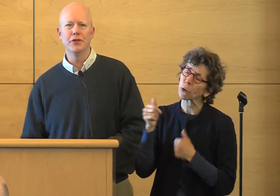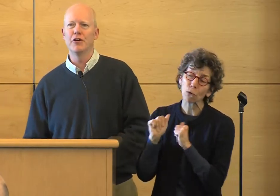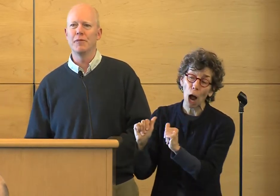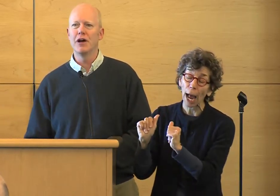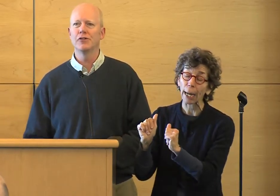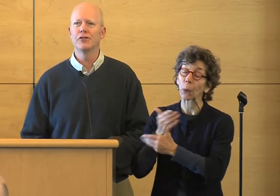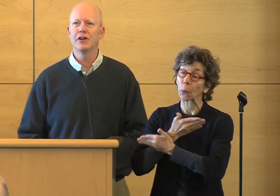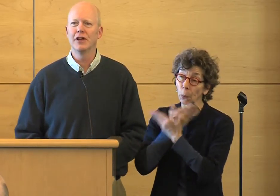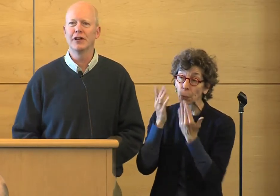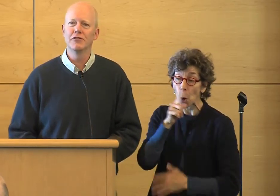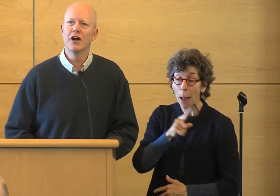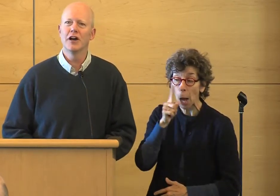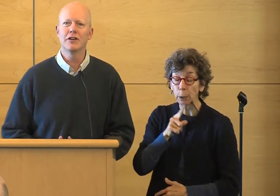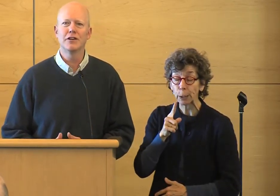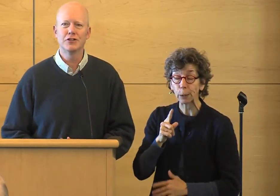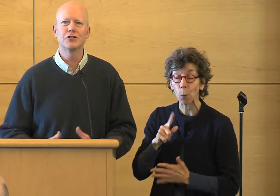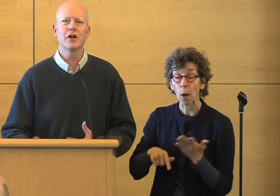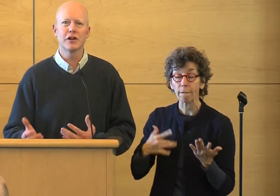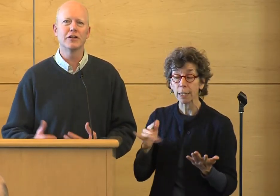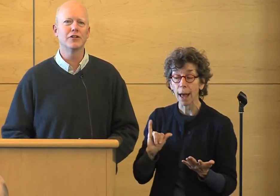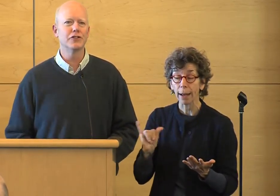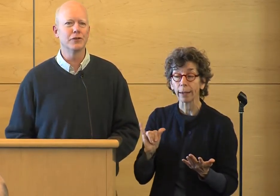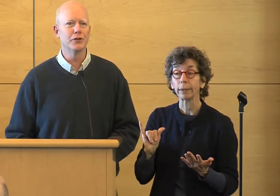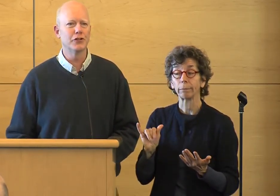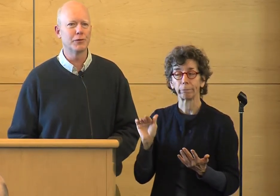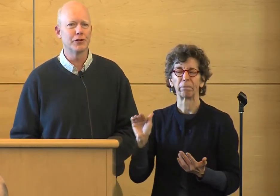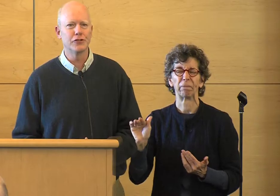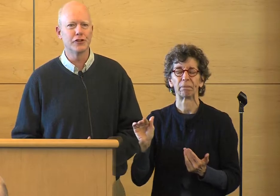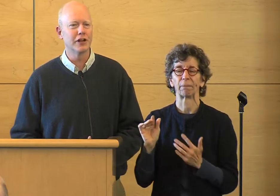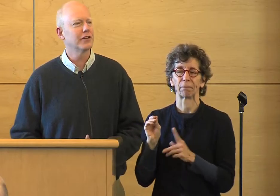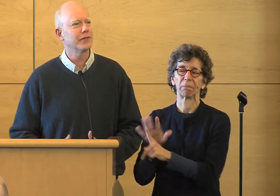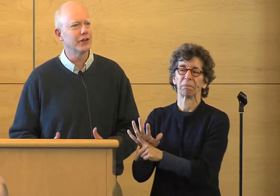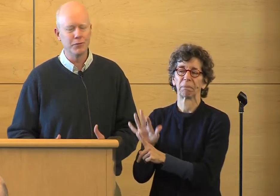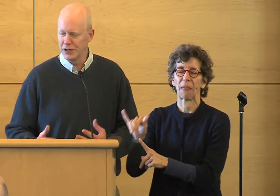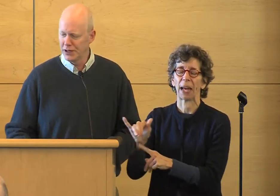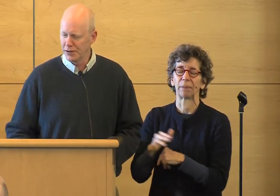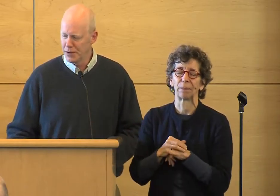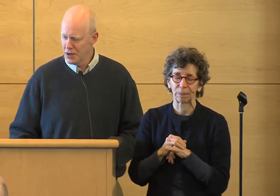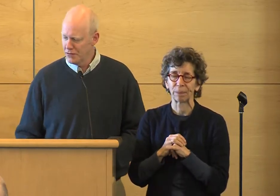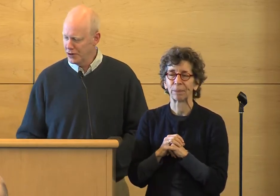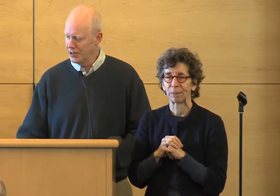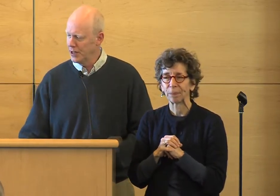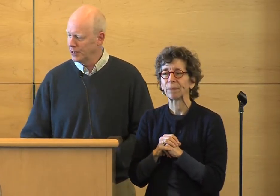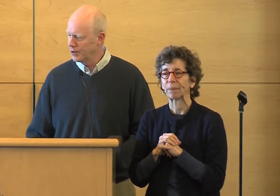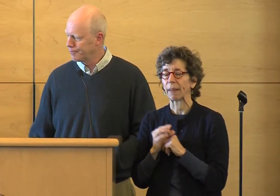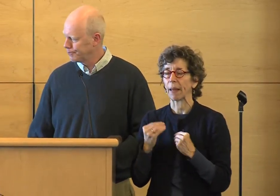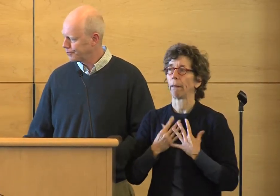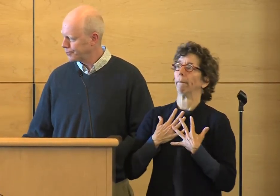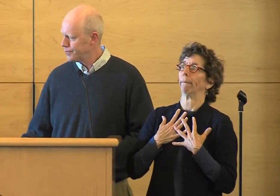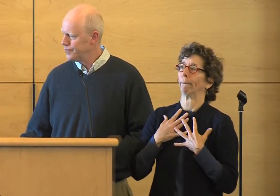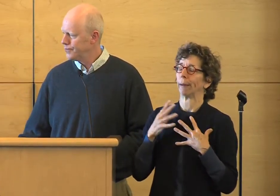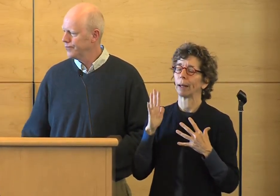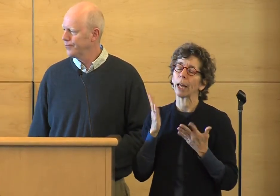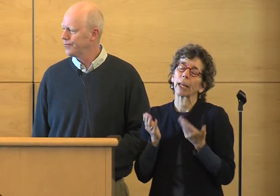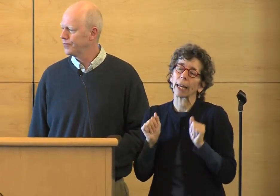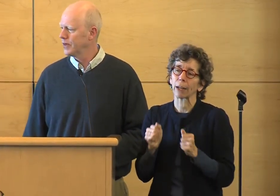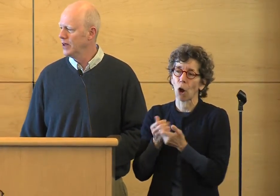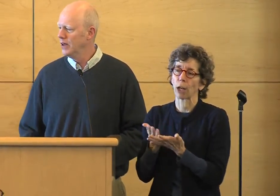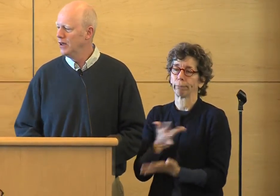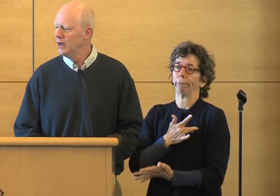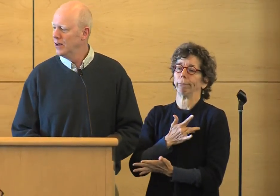your experience with the world and encourage other people to take the no mouse challenge, particularly people that have some responsibility for